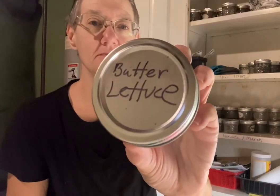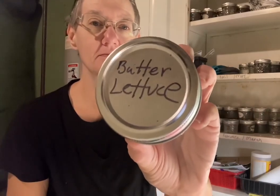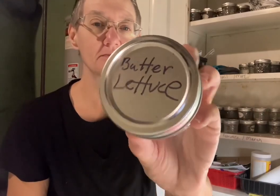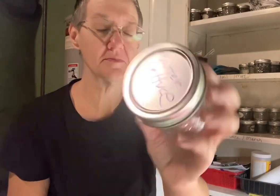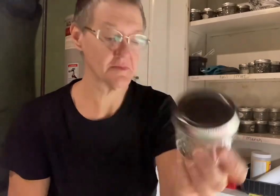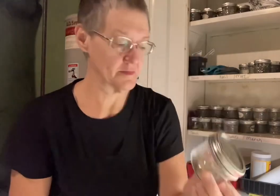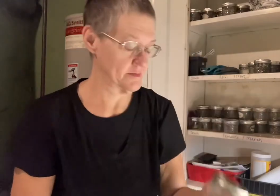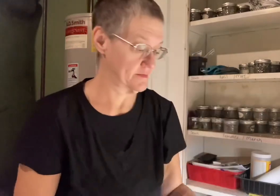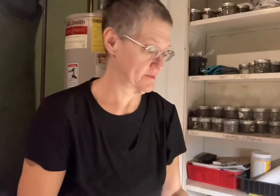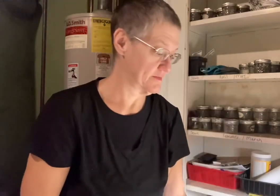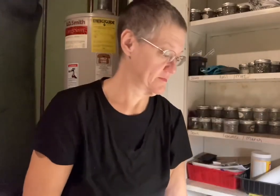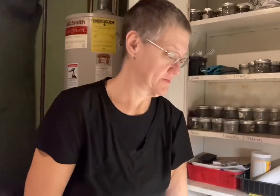butter lettuce.